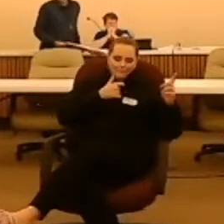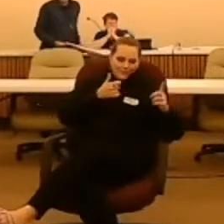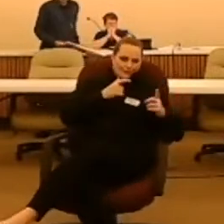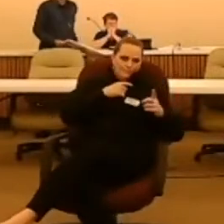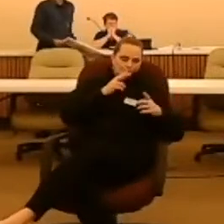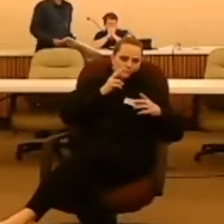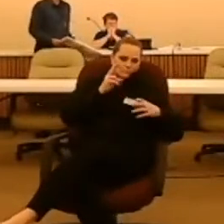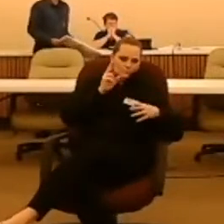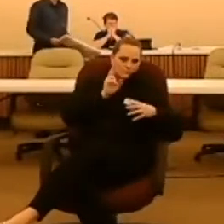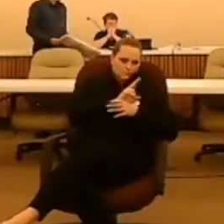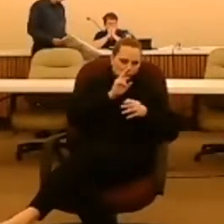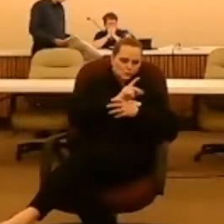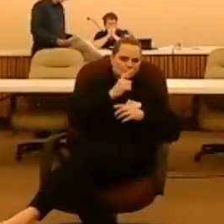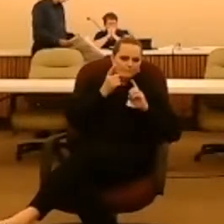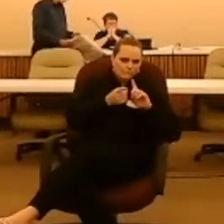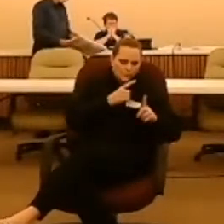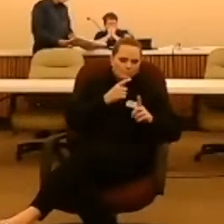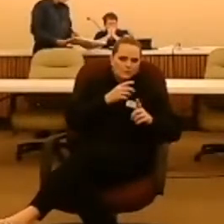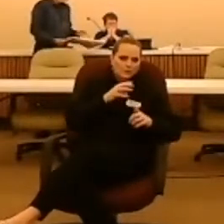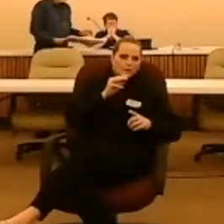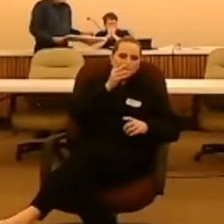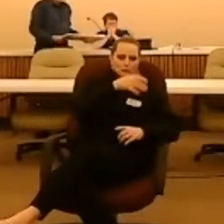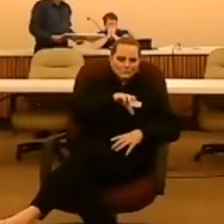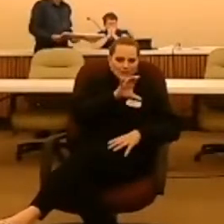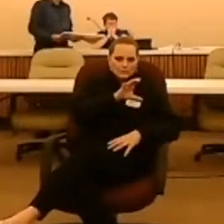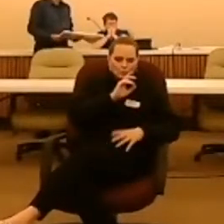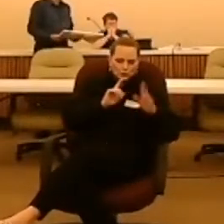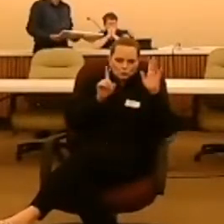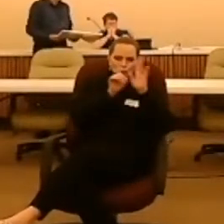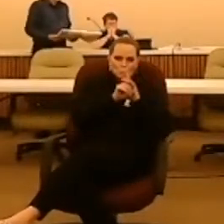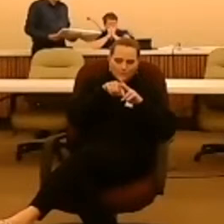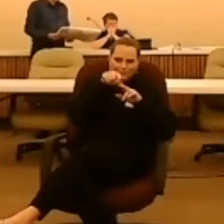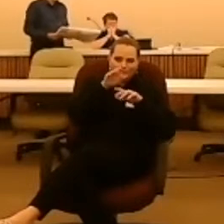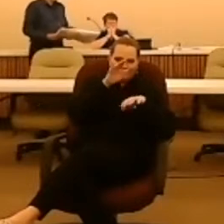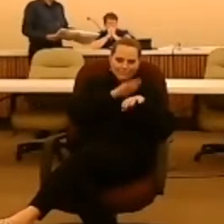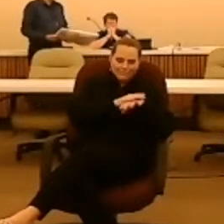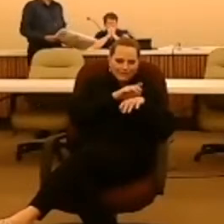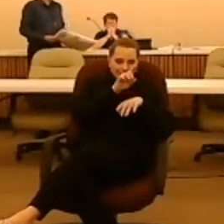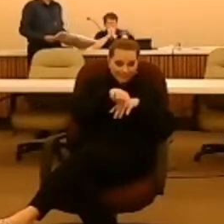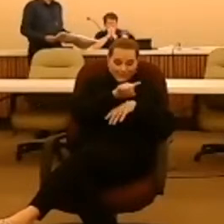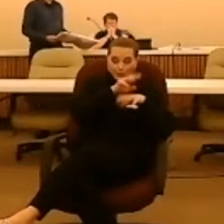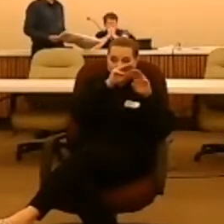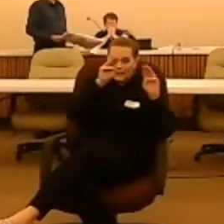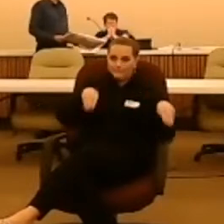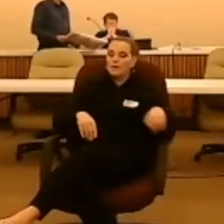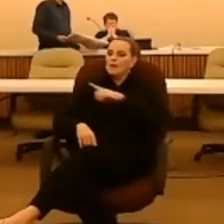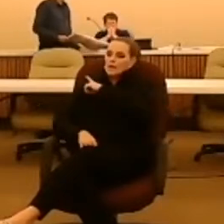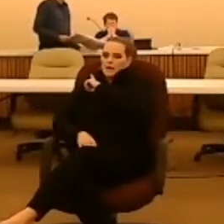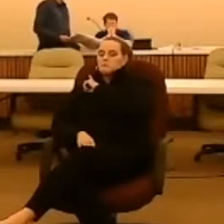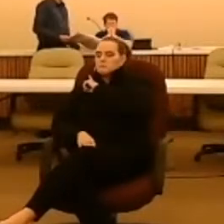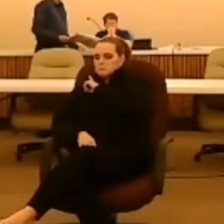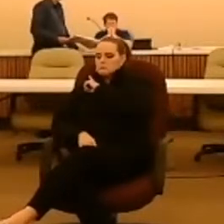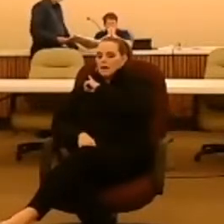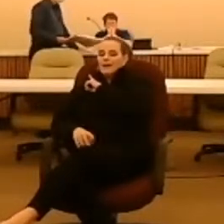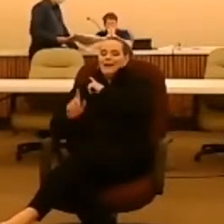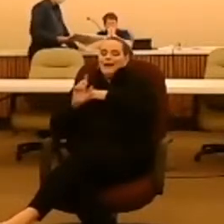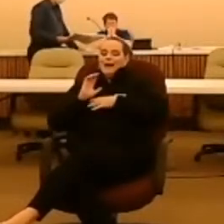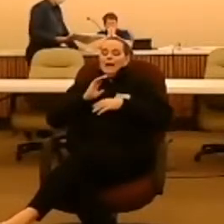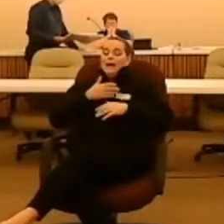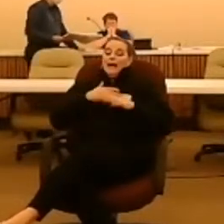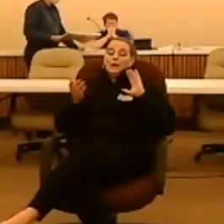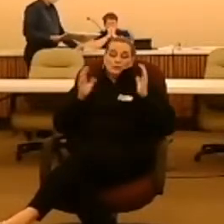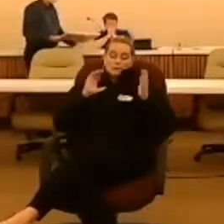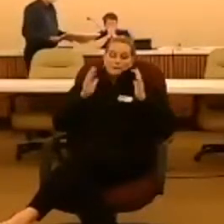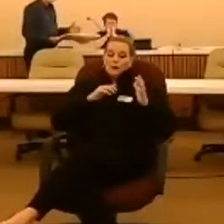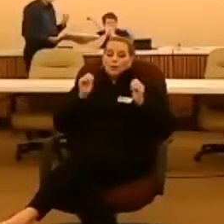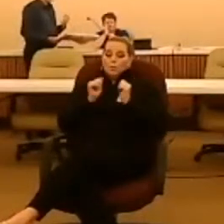county and using that map, will it show up there? Sure, and it should. And ours usually compare with theirs. So if